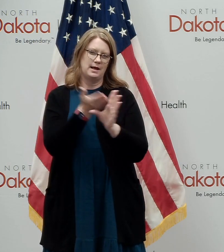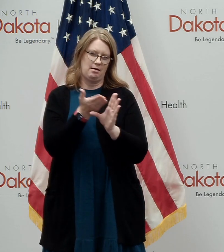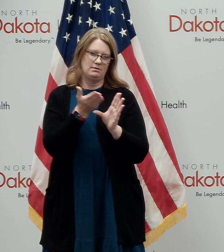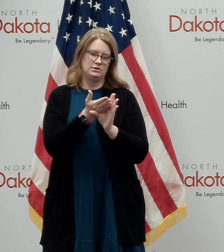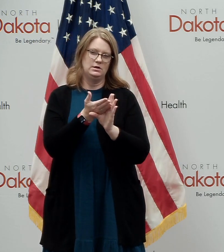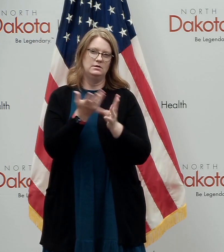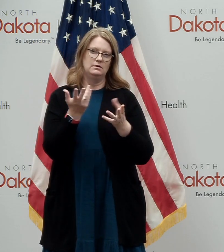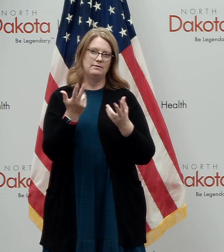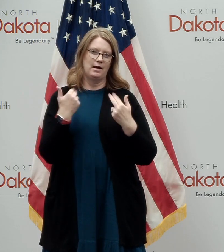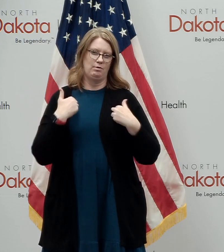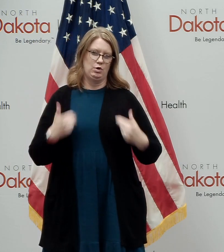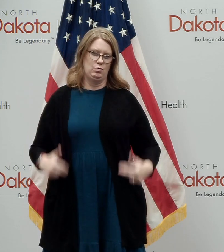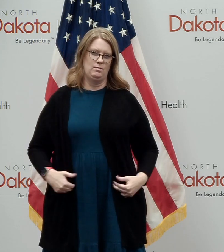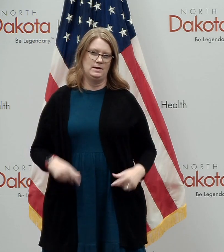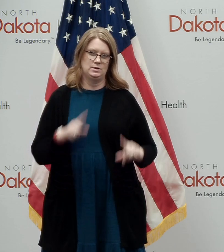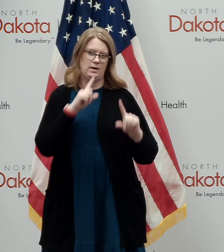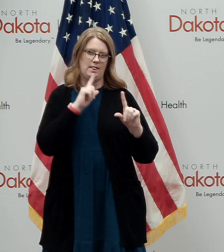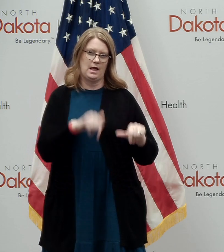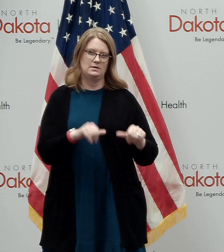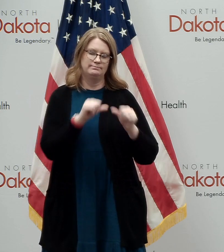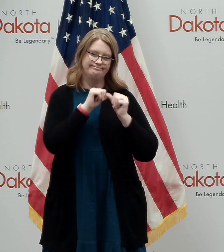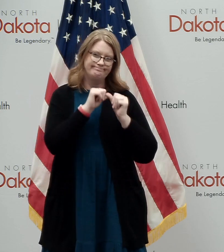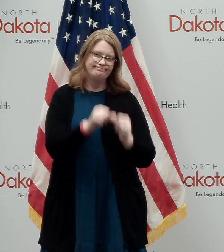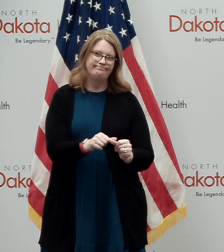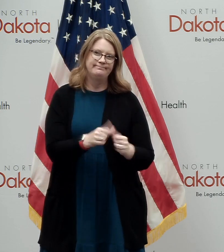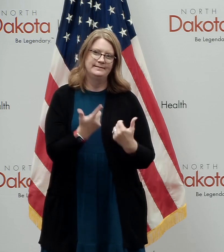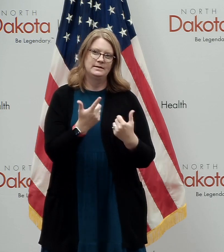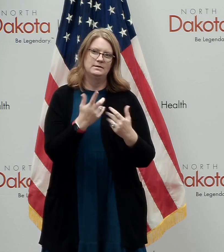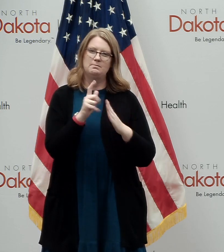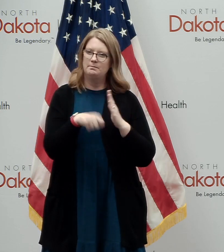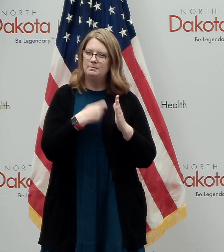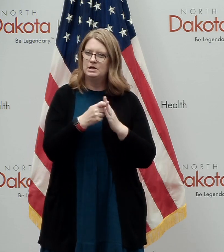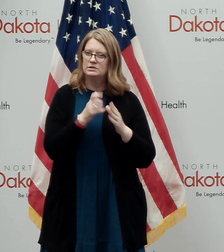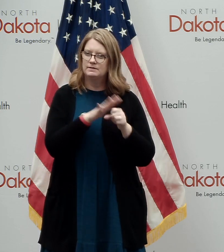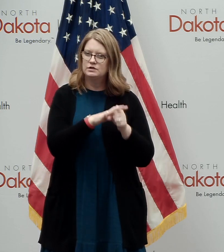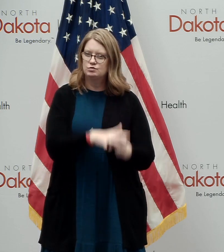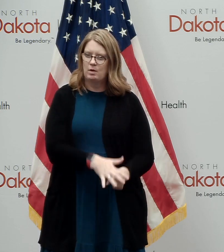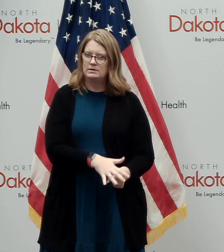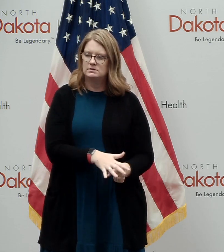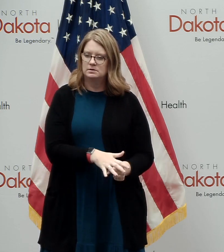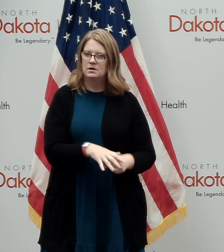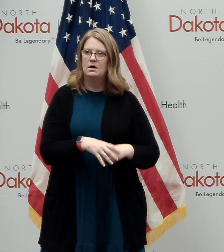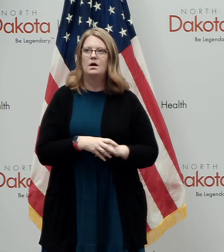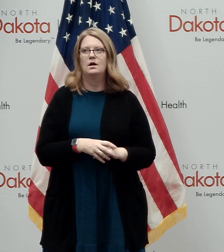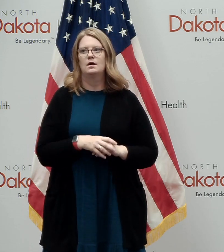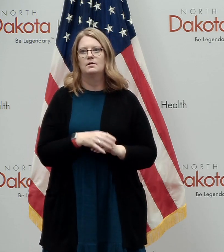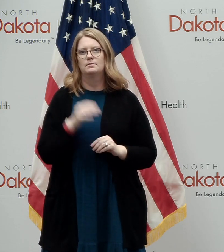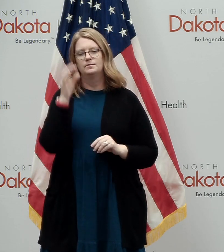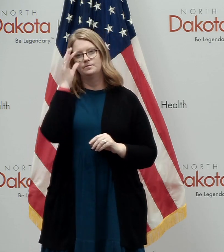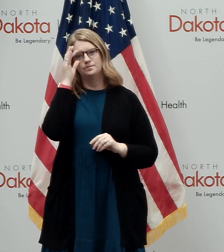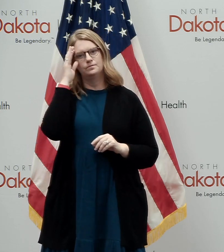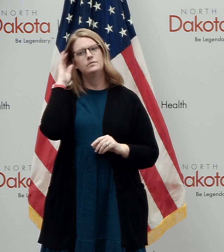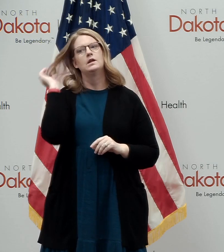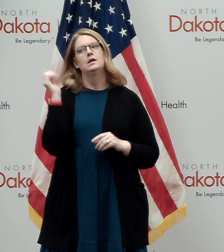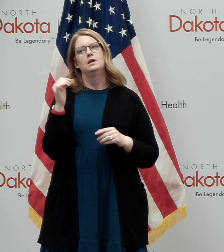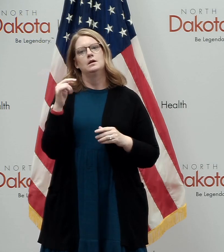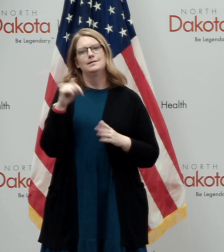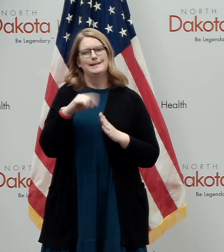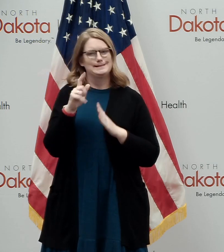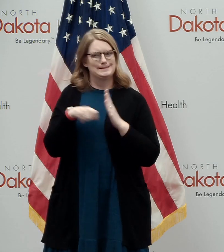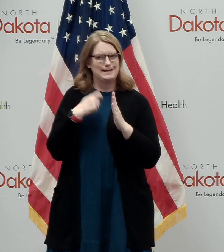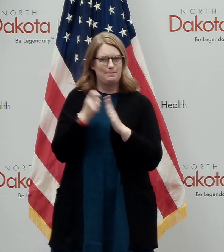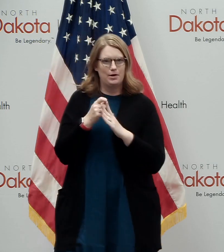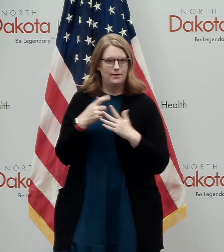humans, react to prolonged periods of stress. And I would say also that we're in a time period where there's always been,